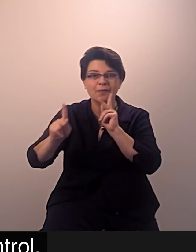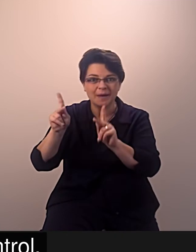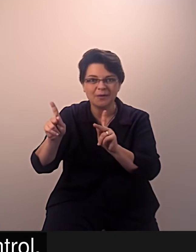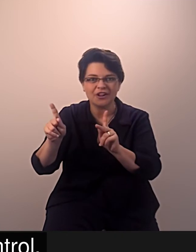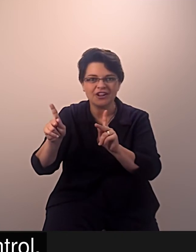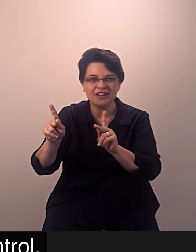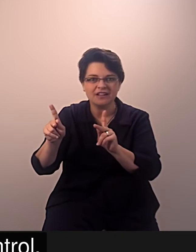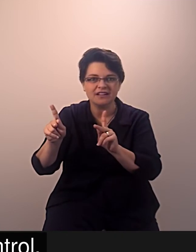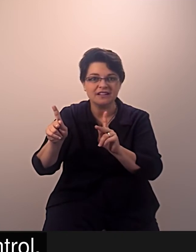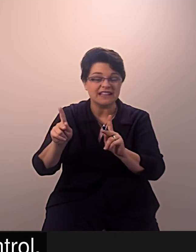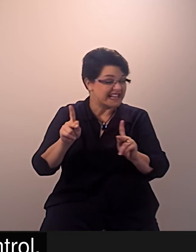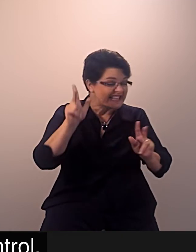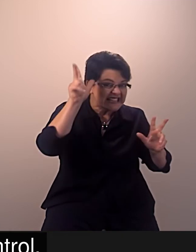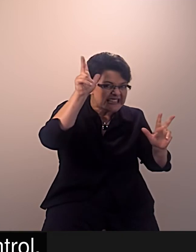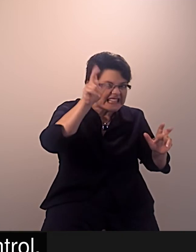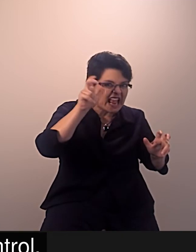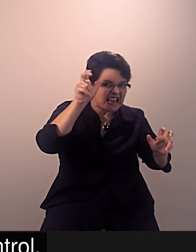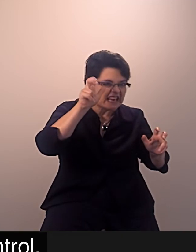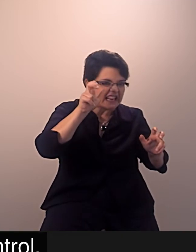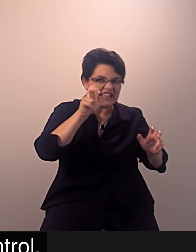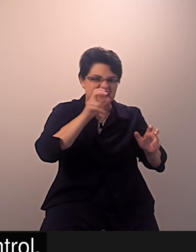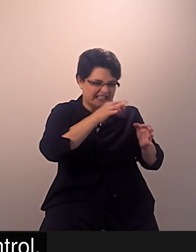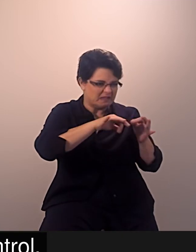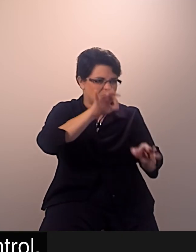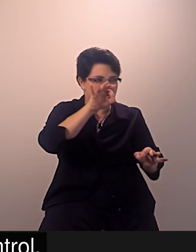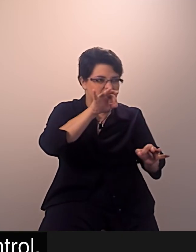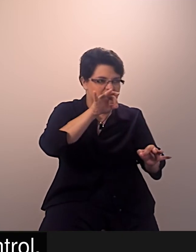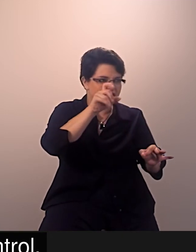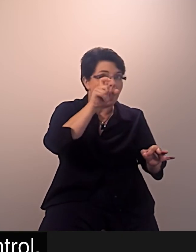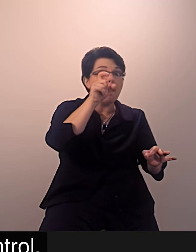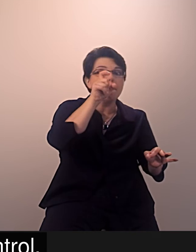spirits must all obey Jesus.